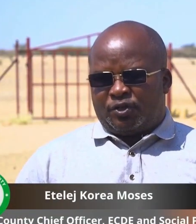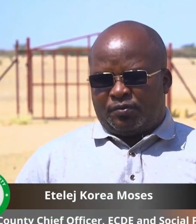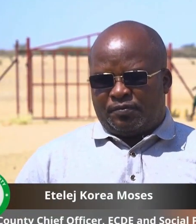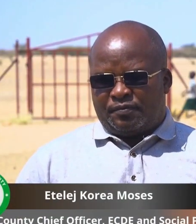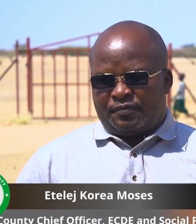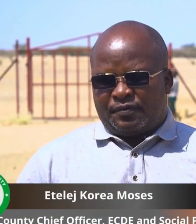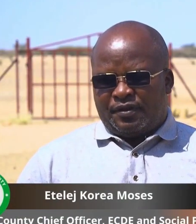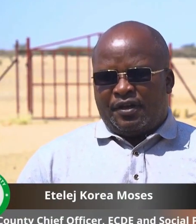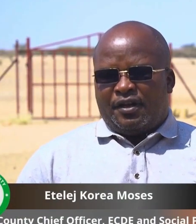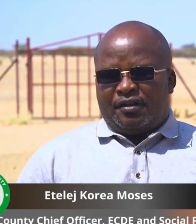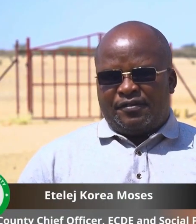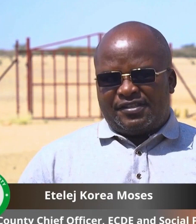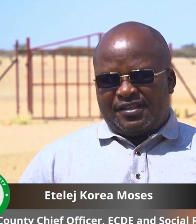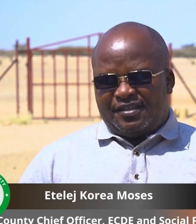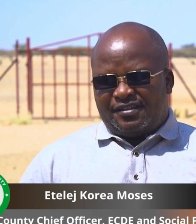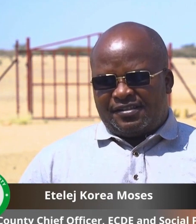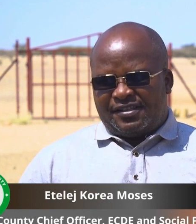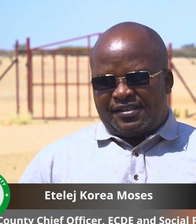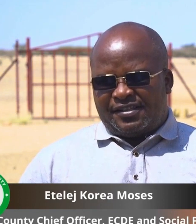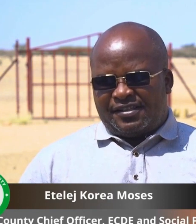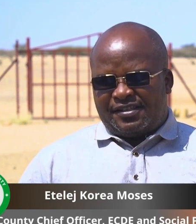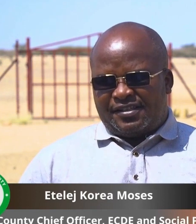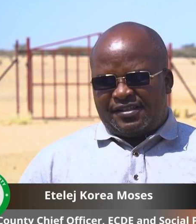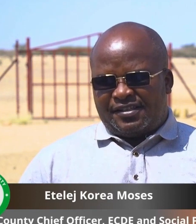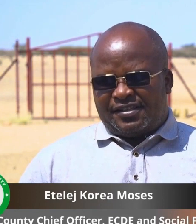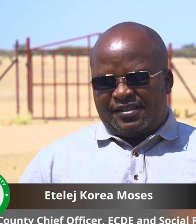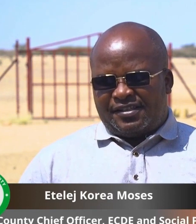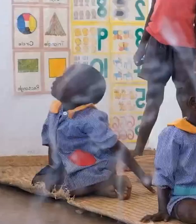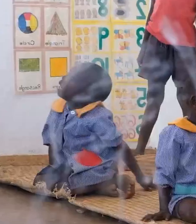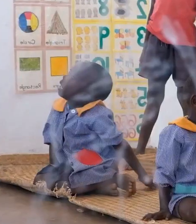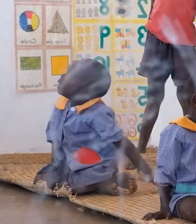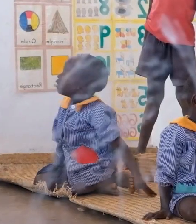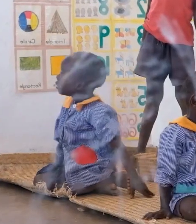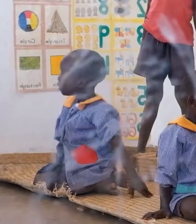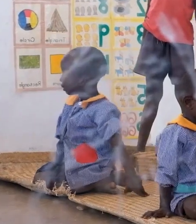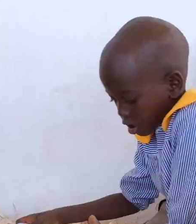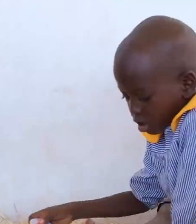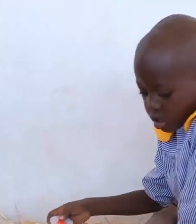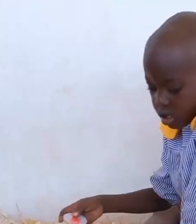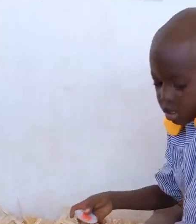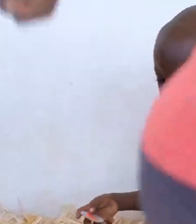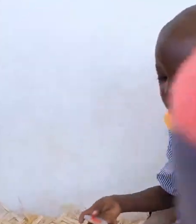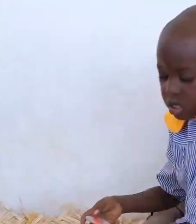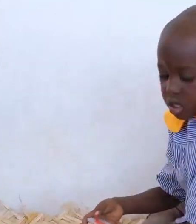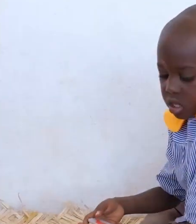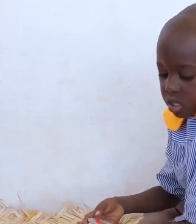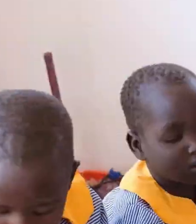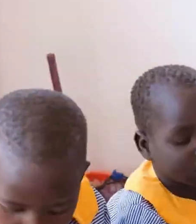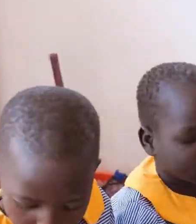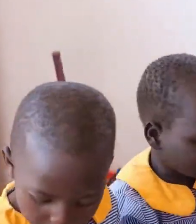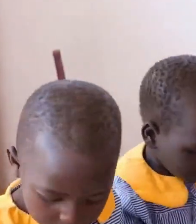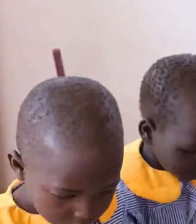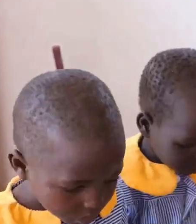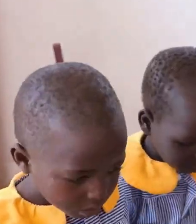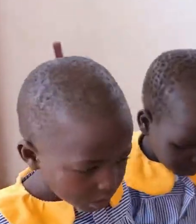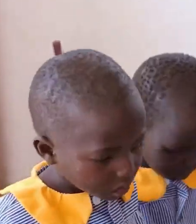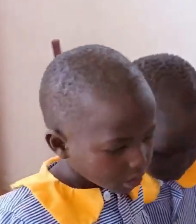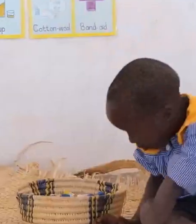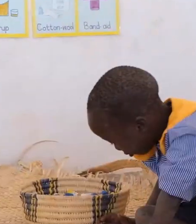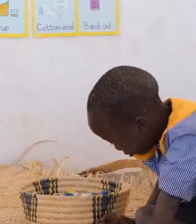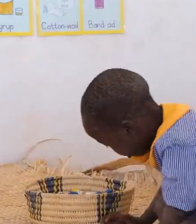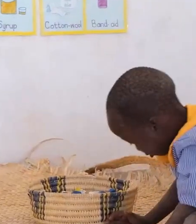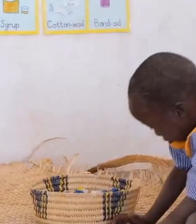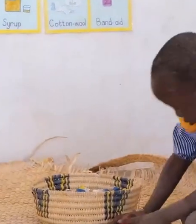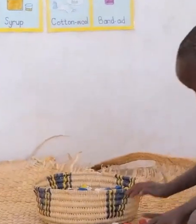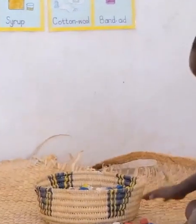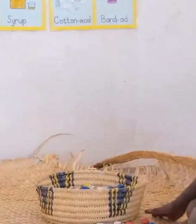is the first one that we're going to have. ECD is done in a better way. If ECD is done in a Thank you very much. Once done, can we the